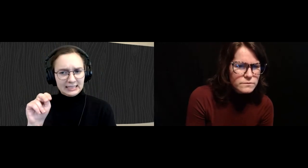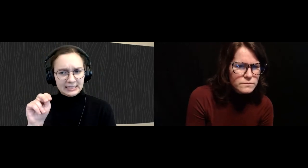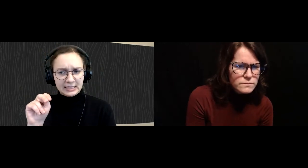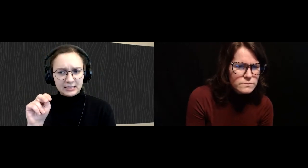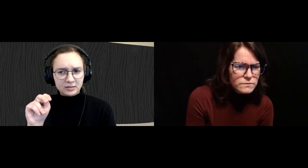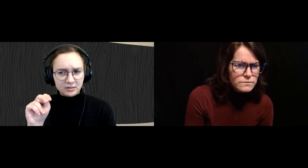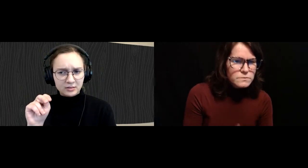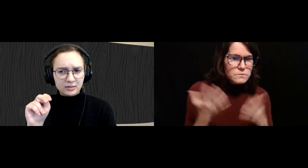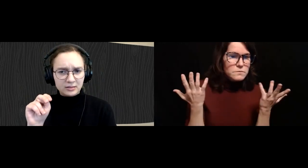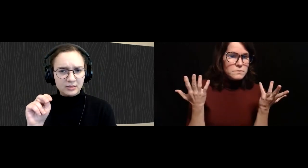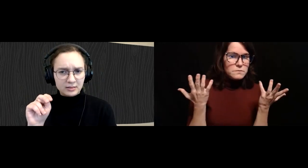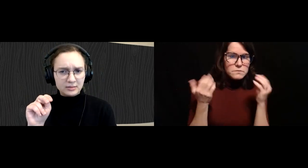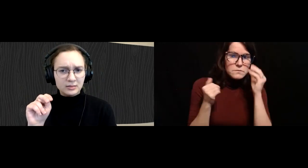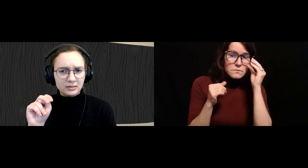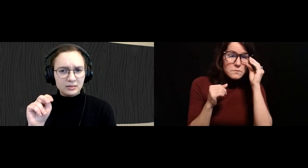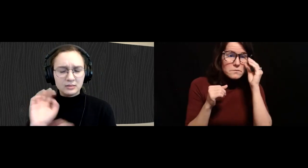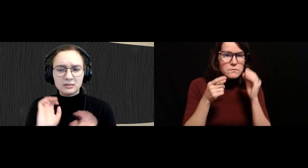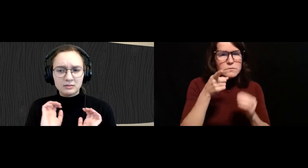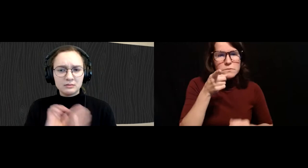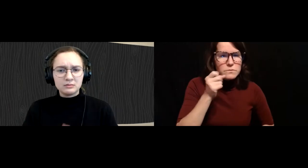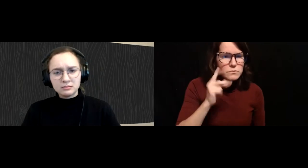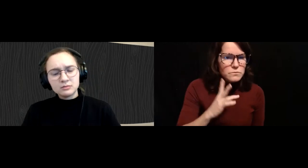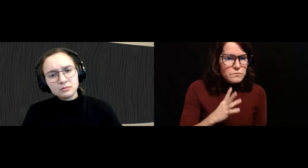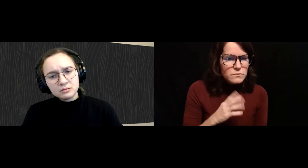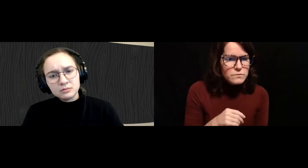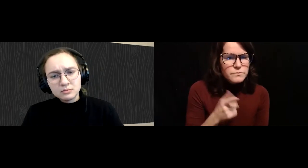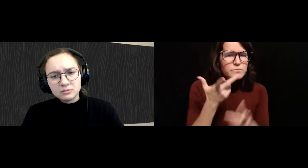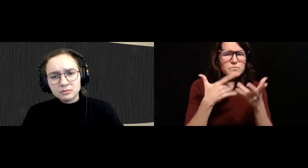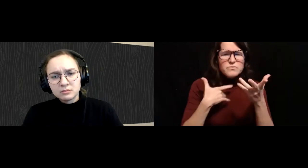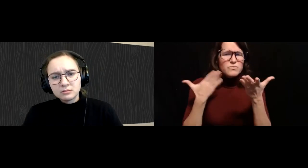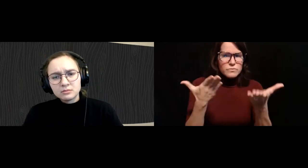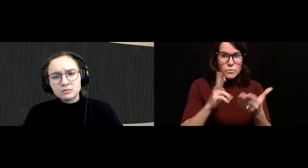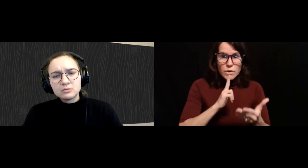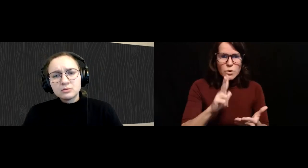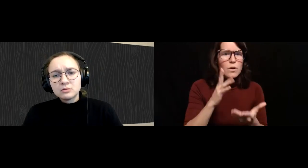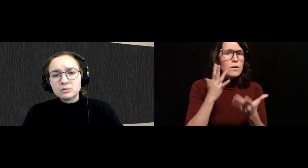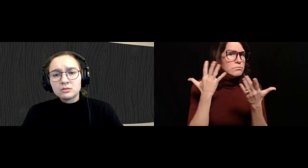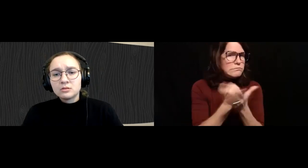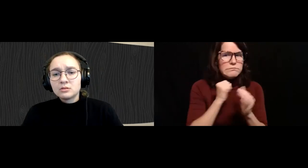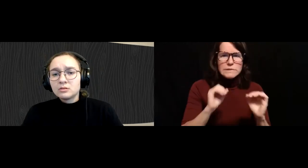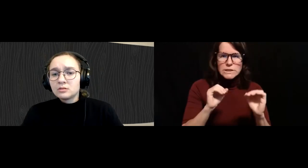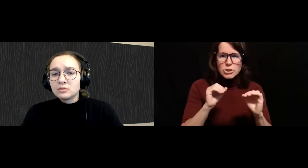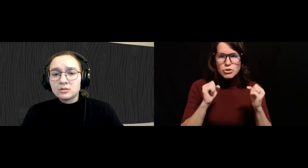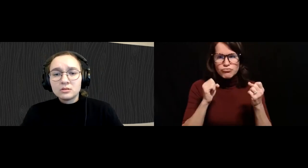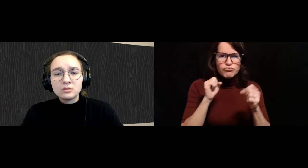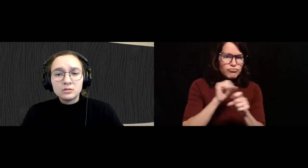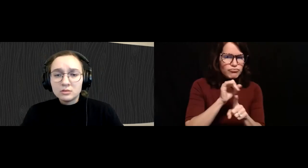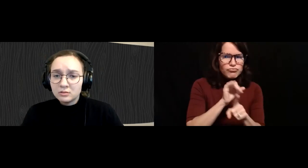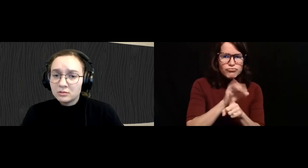I'm assuming it's Tennessee. Well, at 3 years old, by all